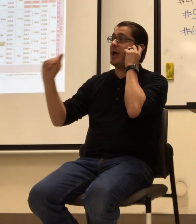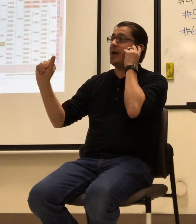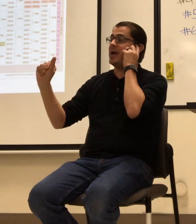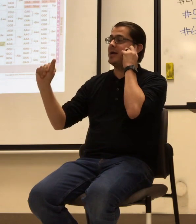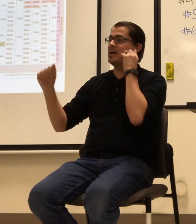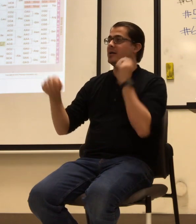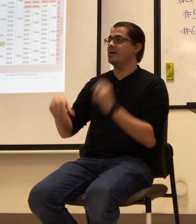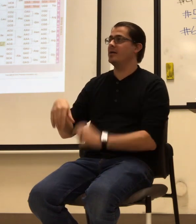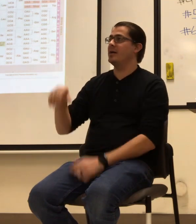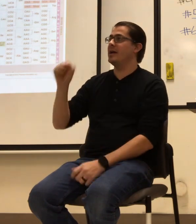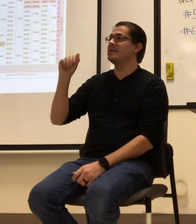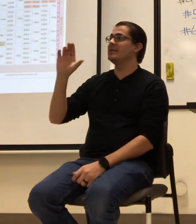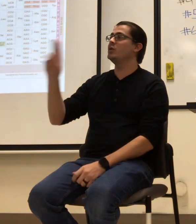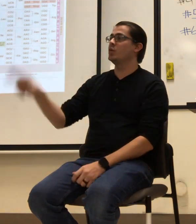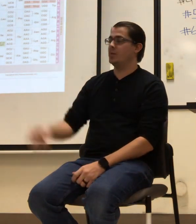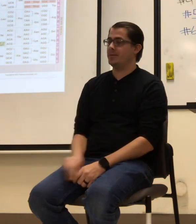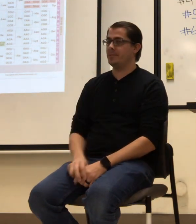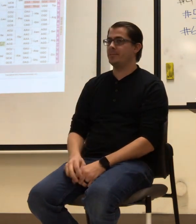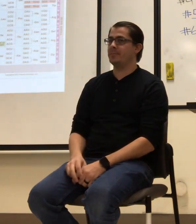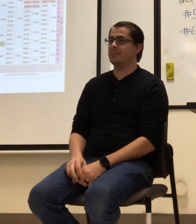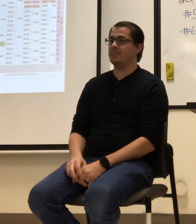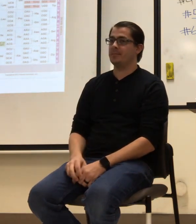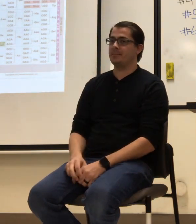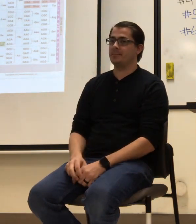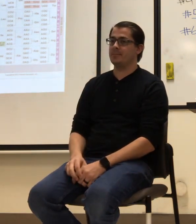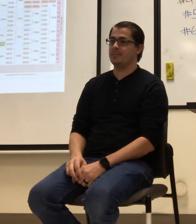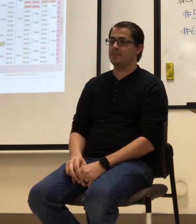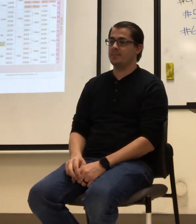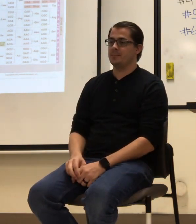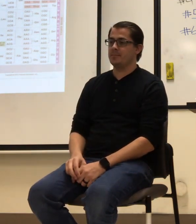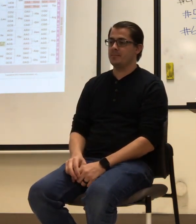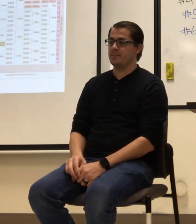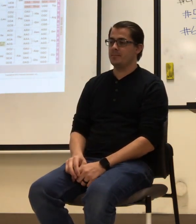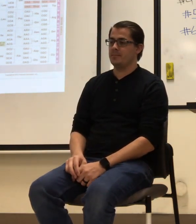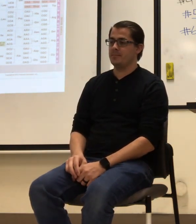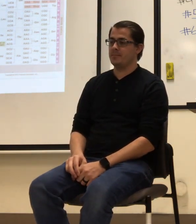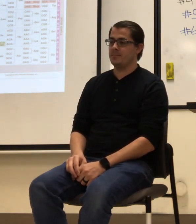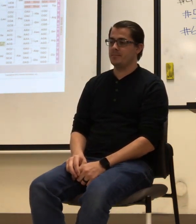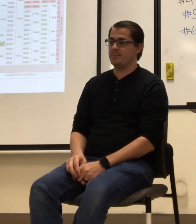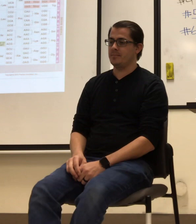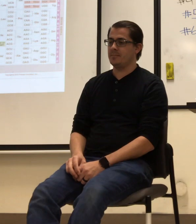U, A, C, U. So this is our T